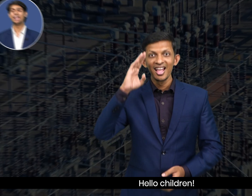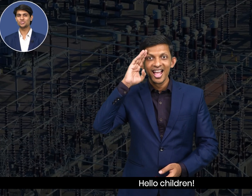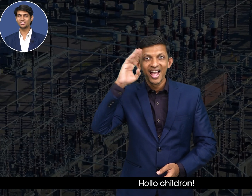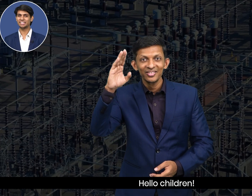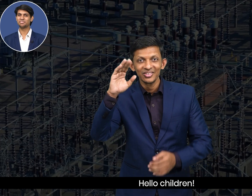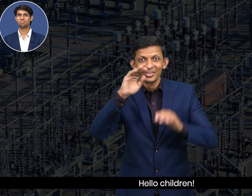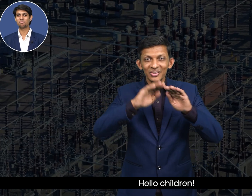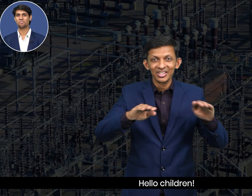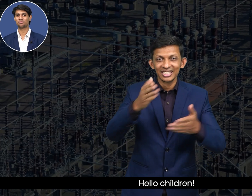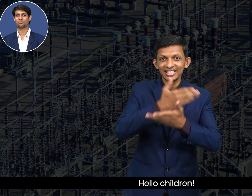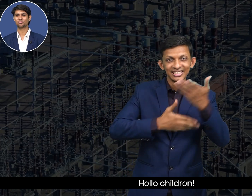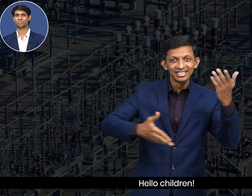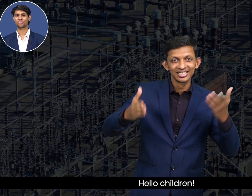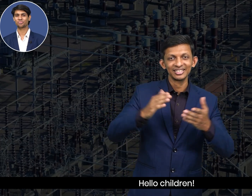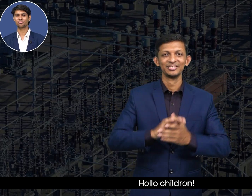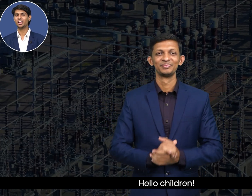Hello children,